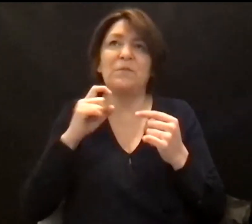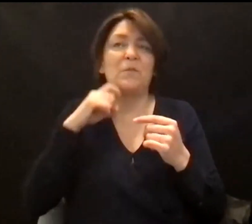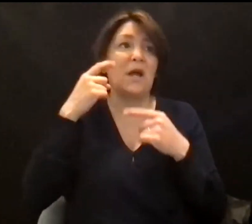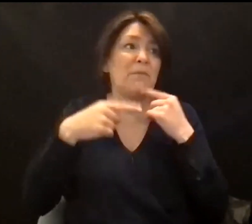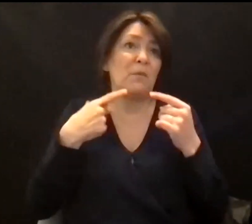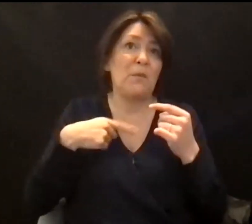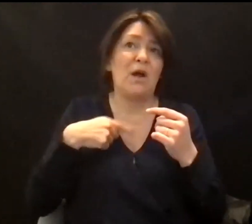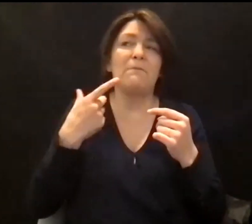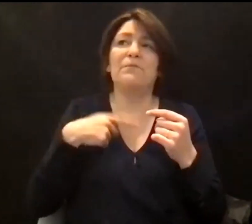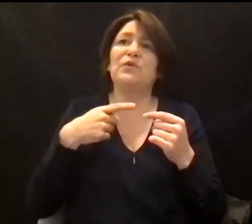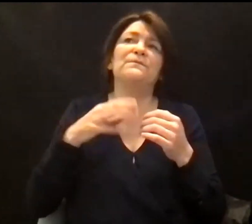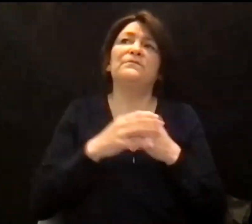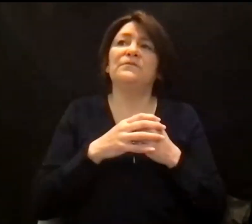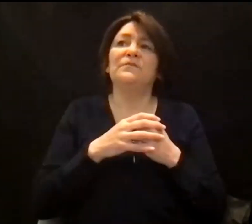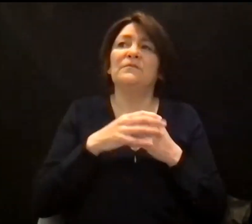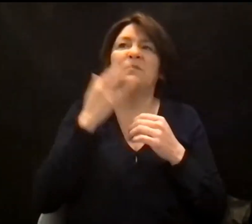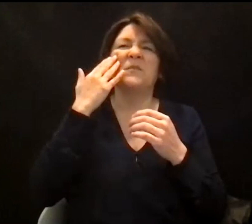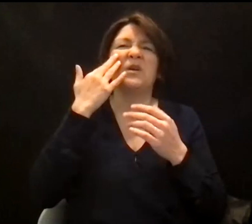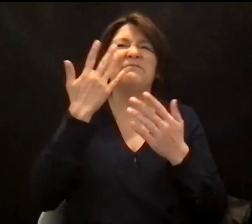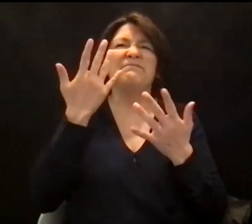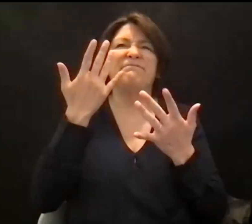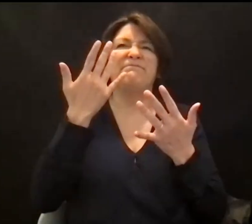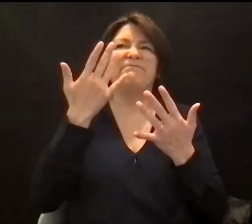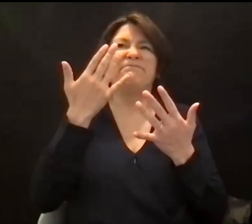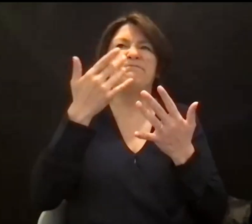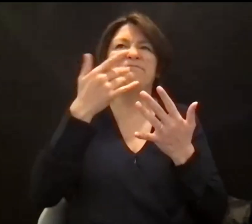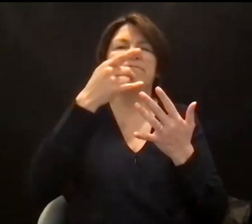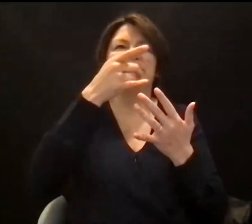deaf interpreters in certain situations, and I'll explain what I mean by that.